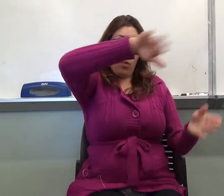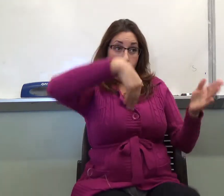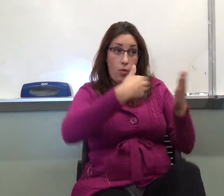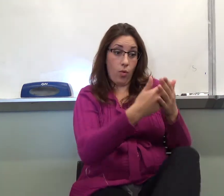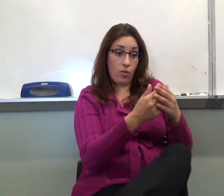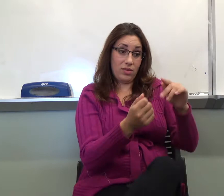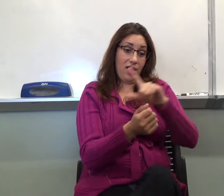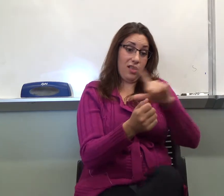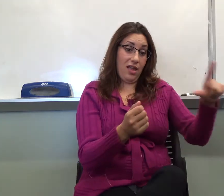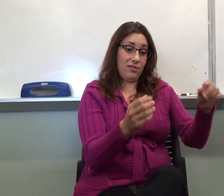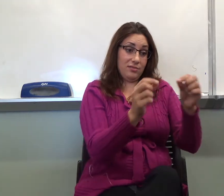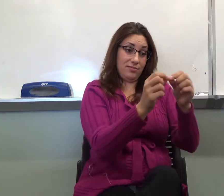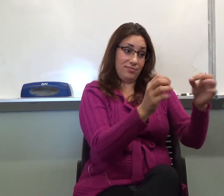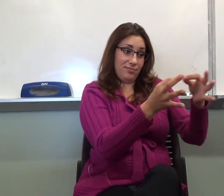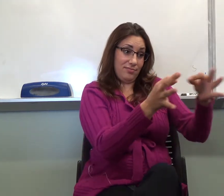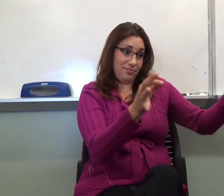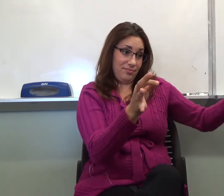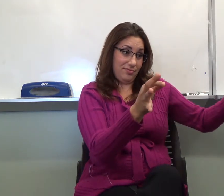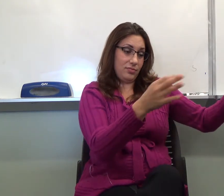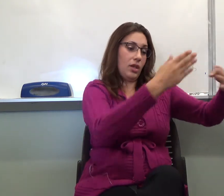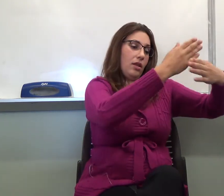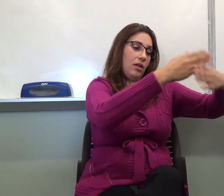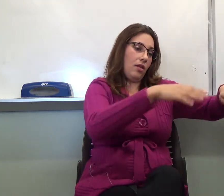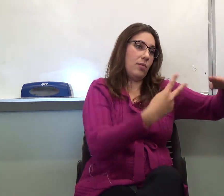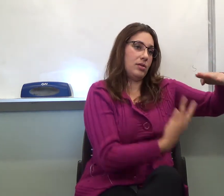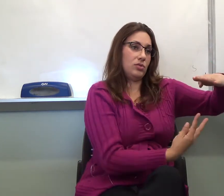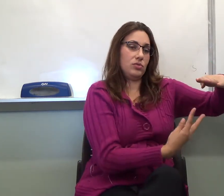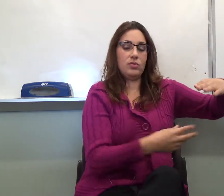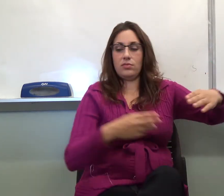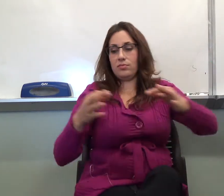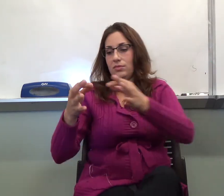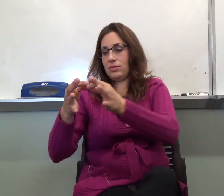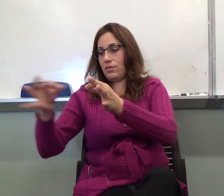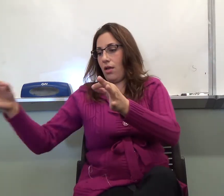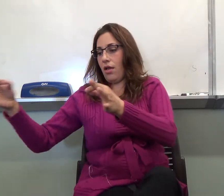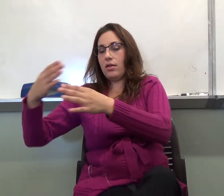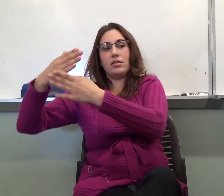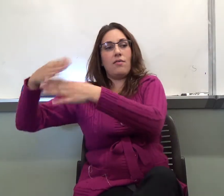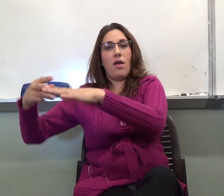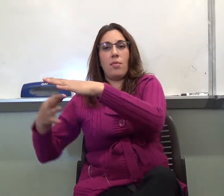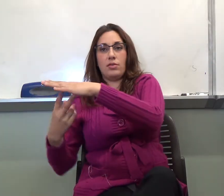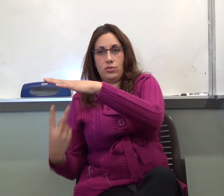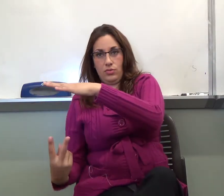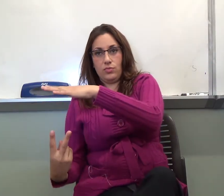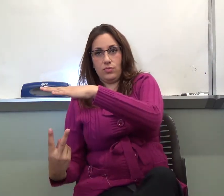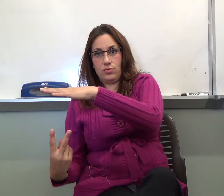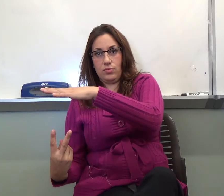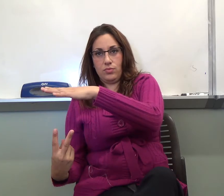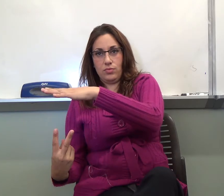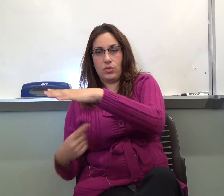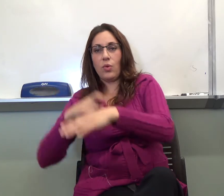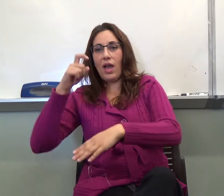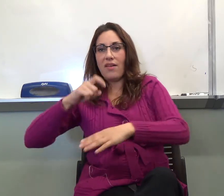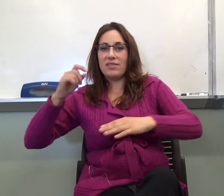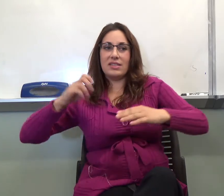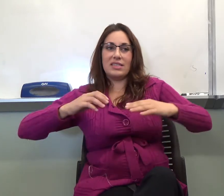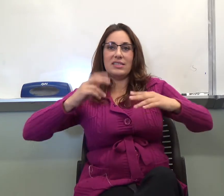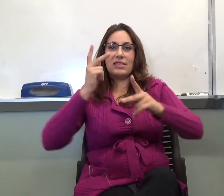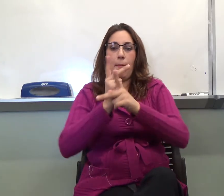by 2 and the entire right side by 2. You want to keep the scales in balance. Huh? What does this mean? This means both of these terms